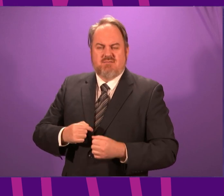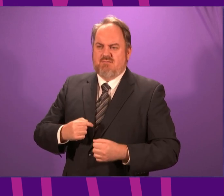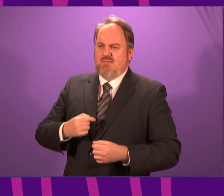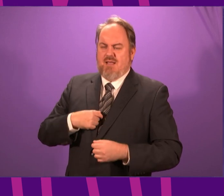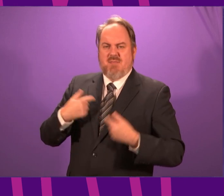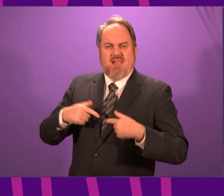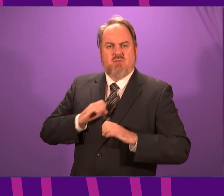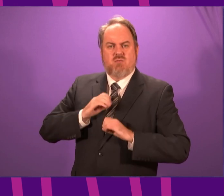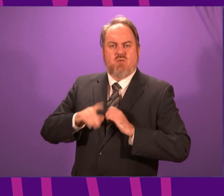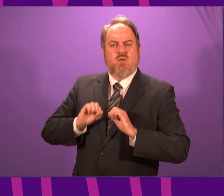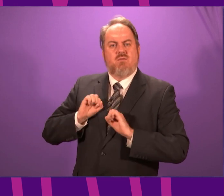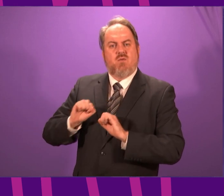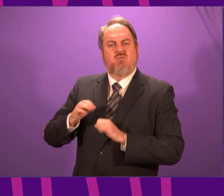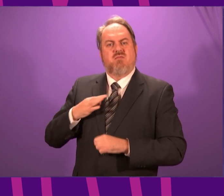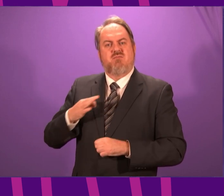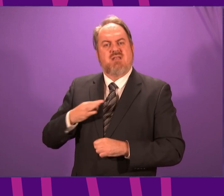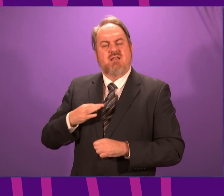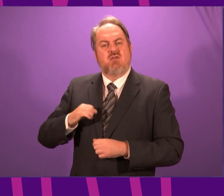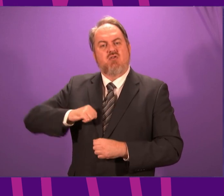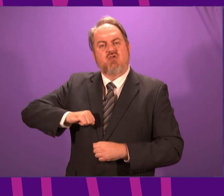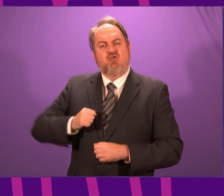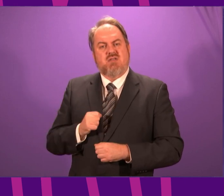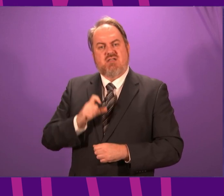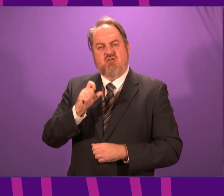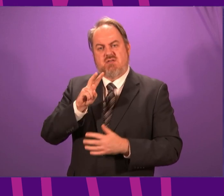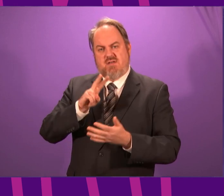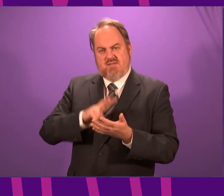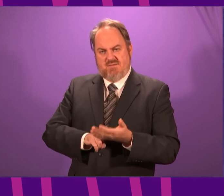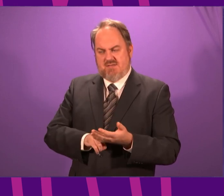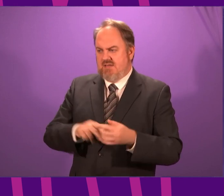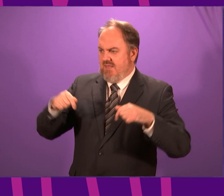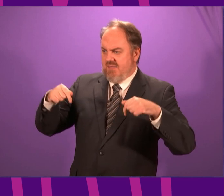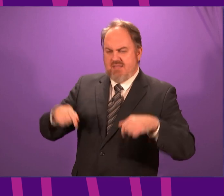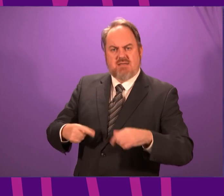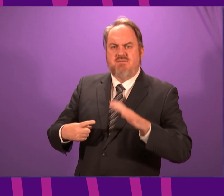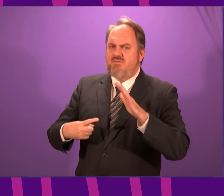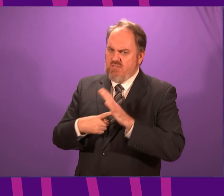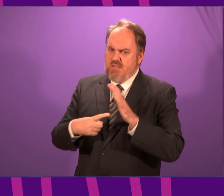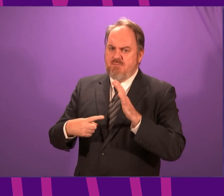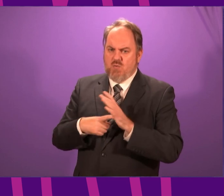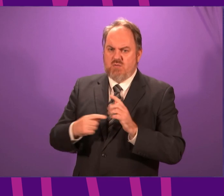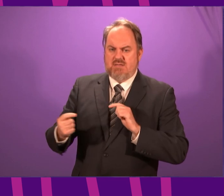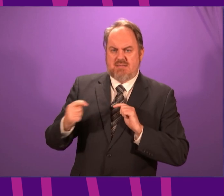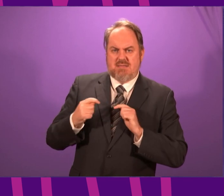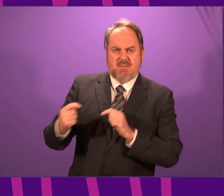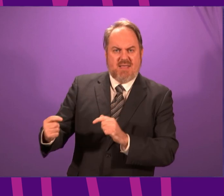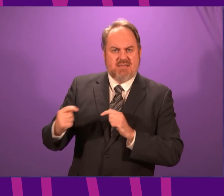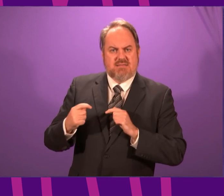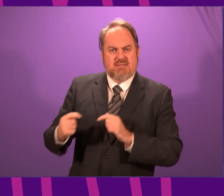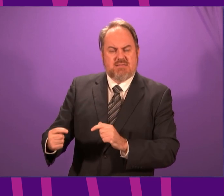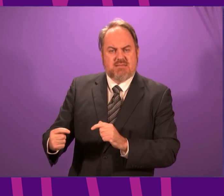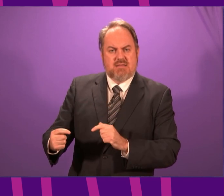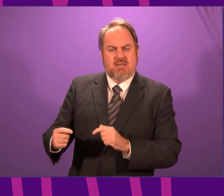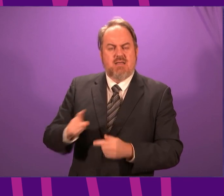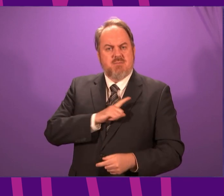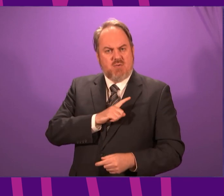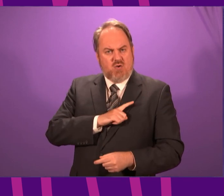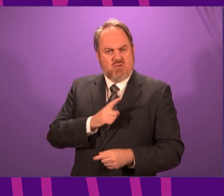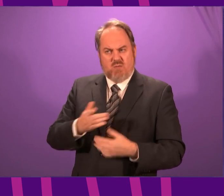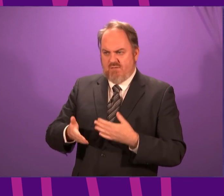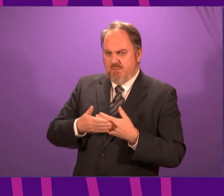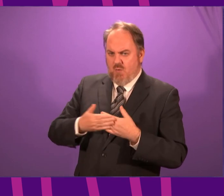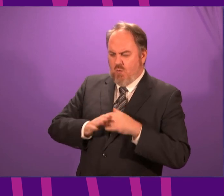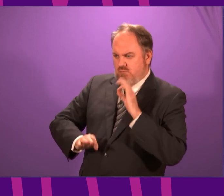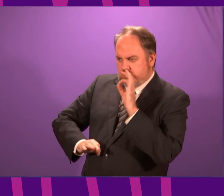Scottish Conservatives in what has rightly been a very important debate, most especially because it has offered the opportunity for greater scrutiny of the